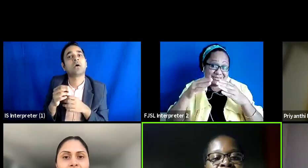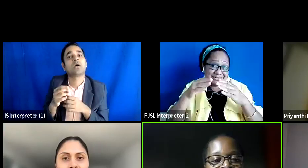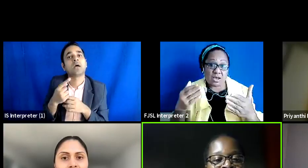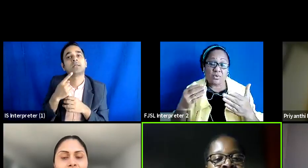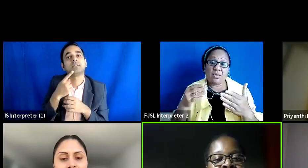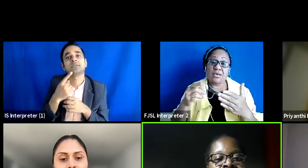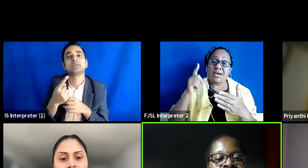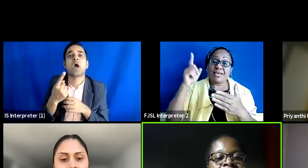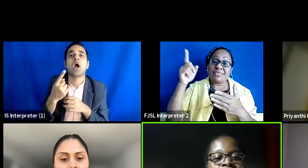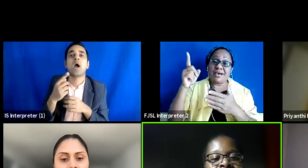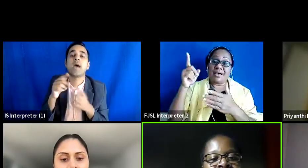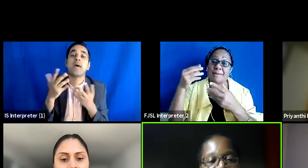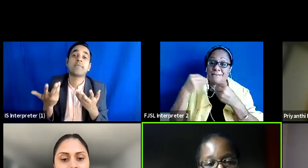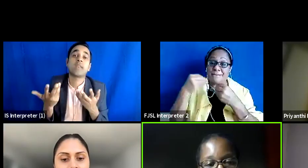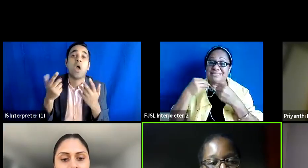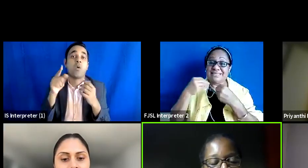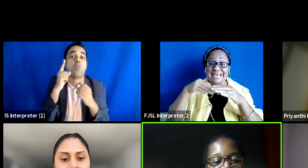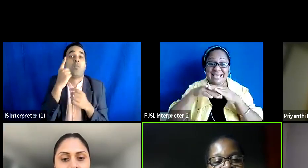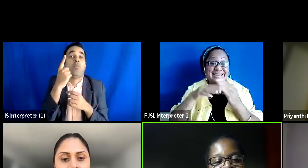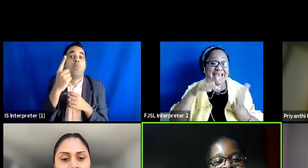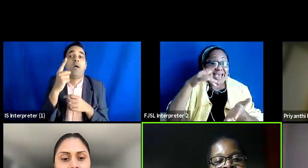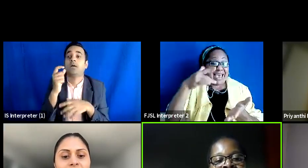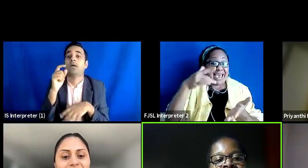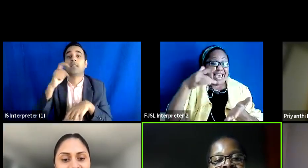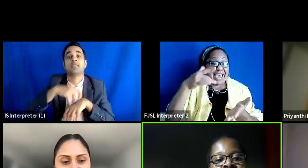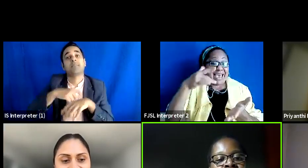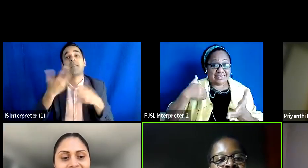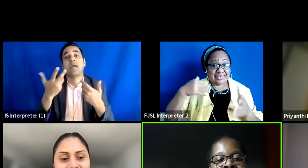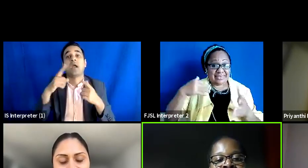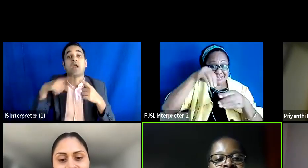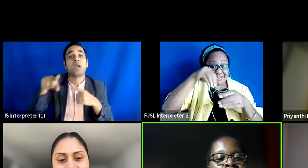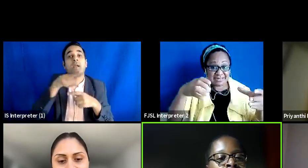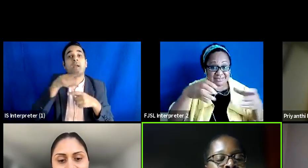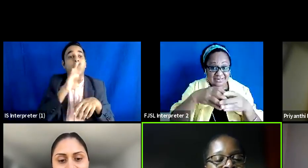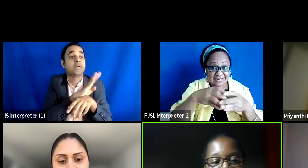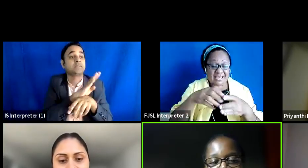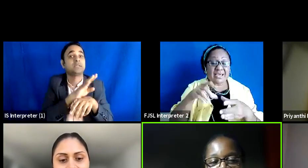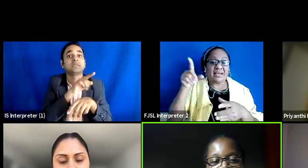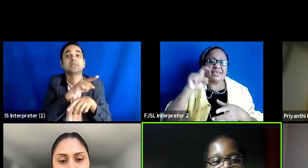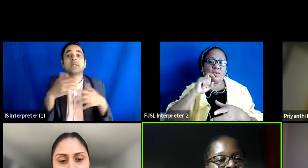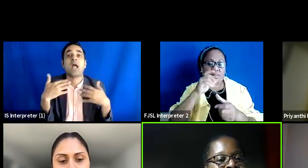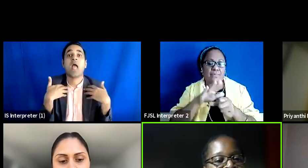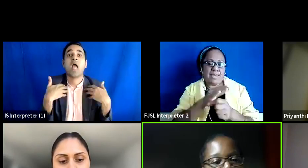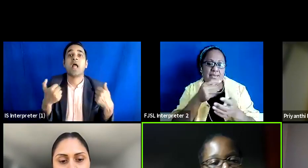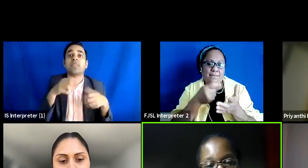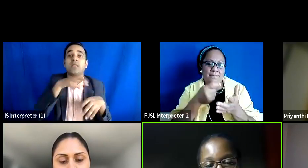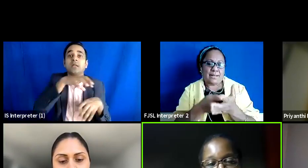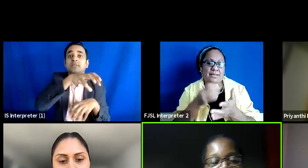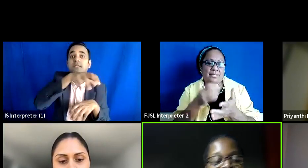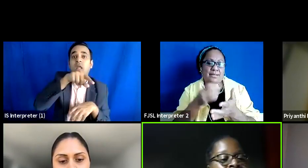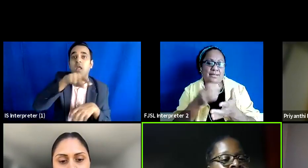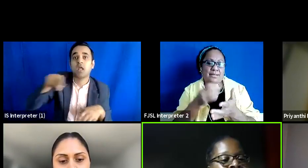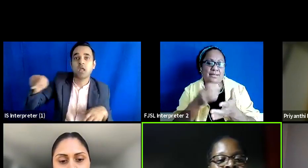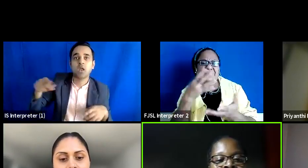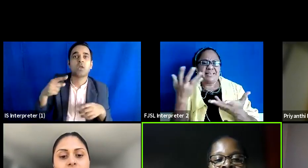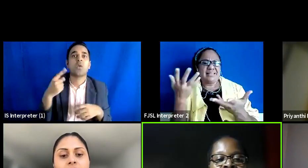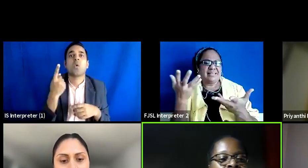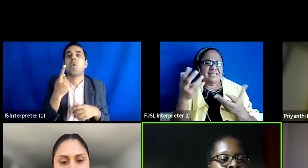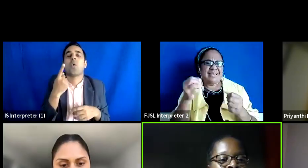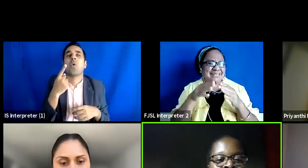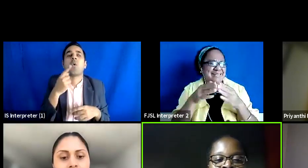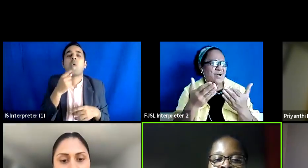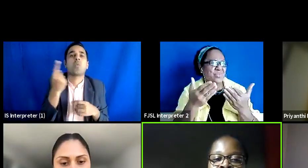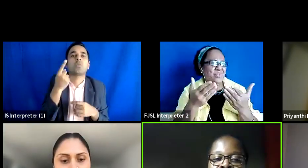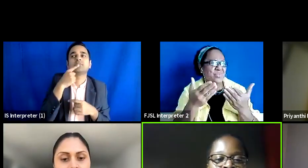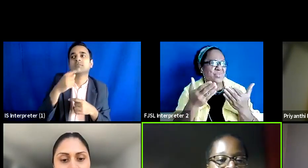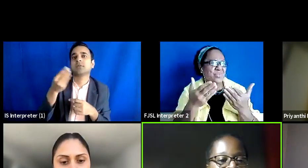to profit out of this pandemic, and how this whole politics around vaccines and